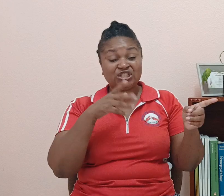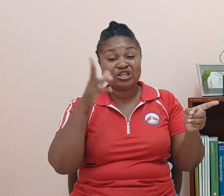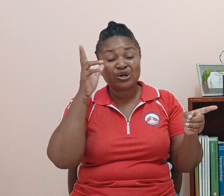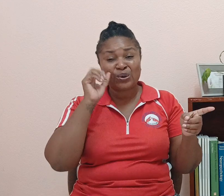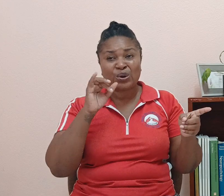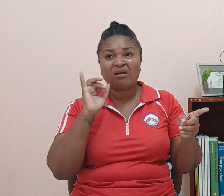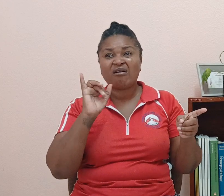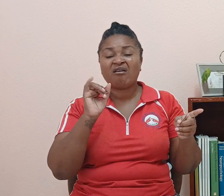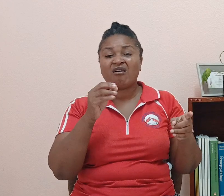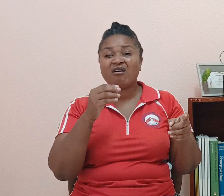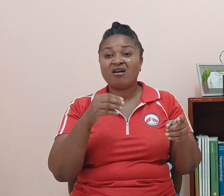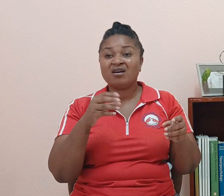there.